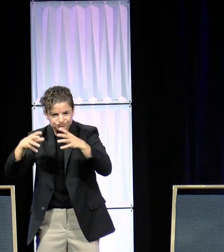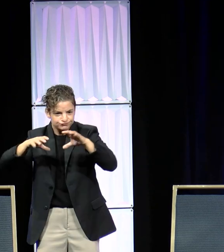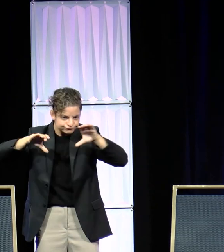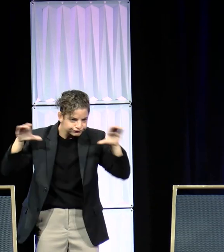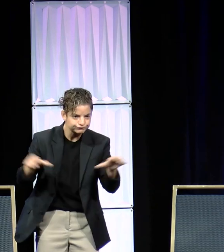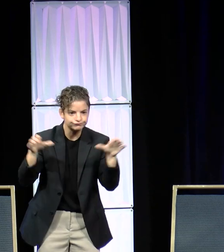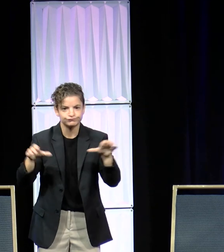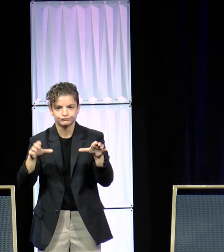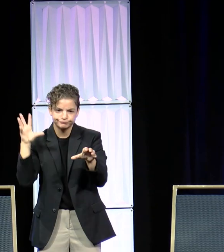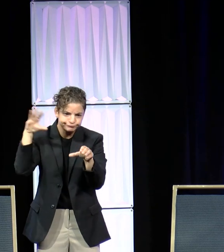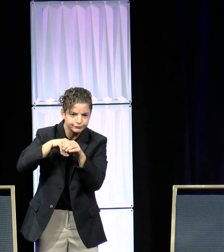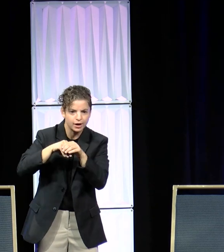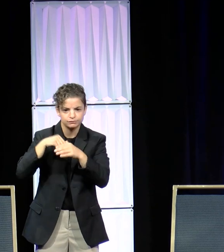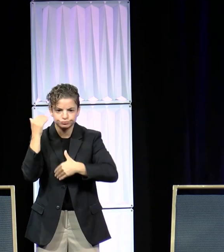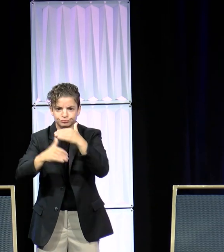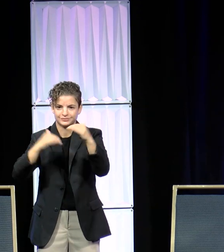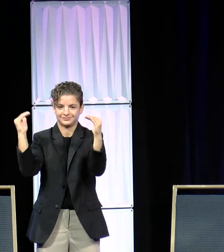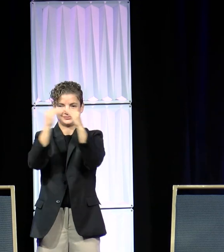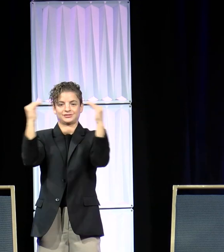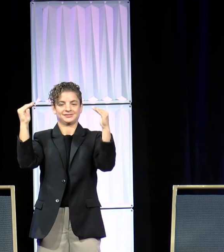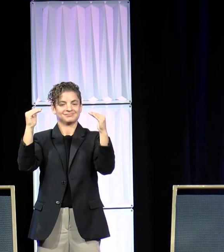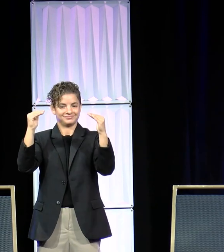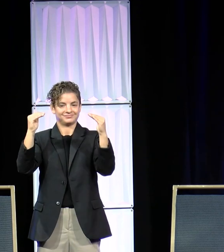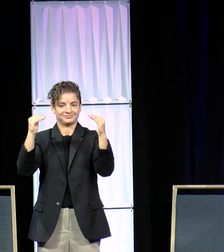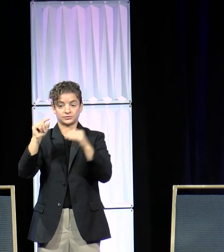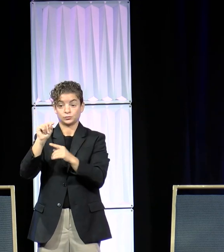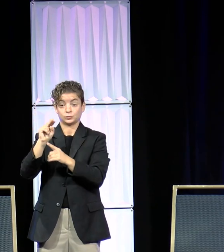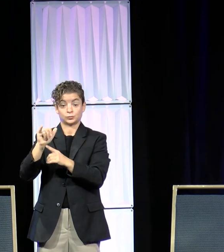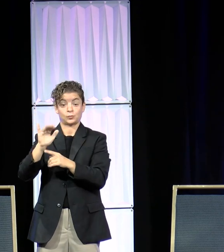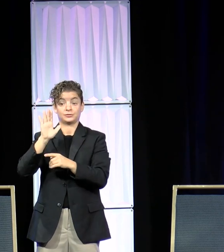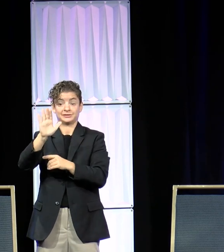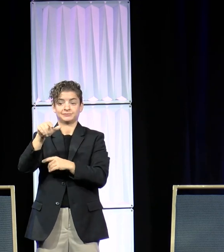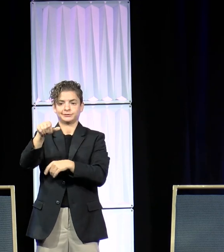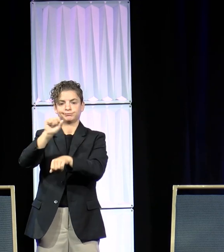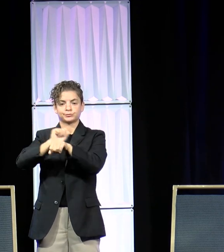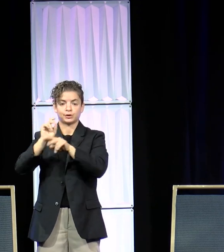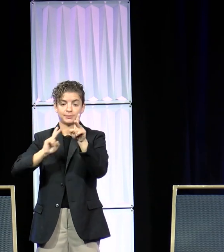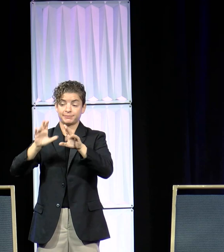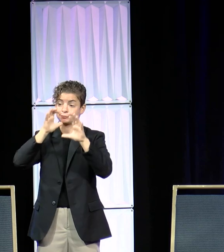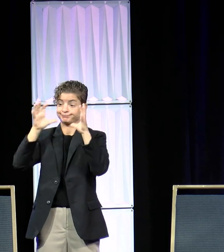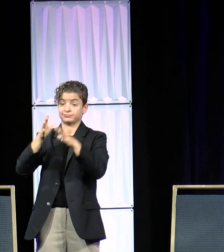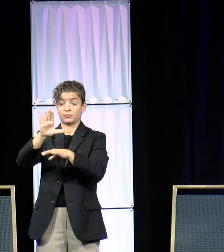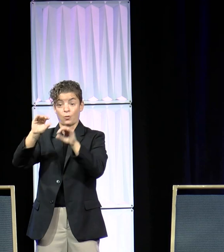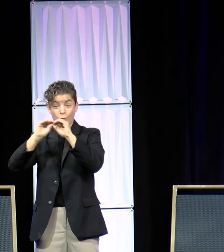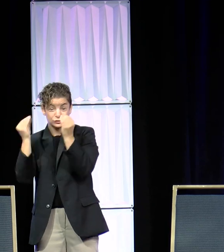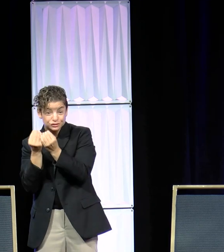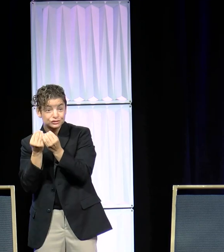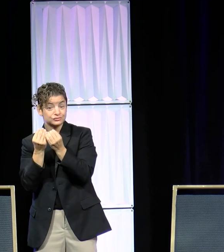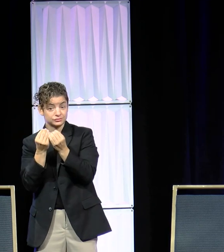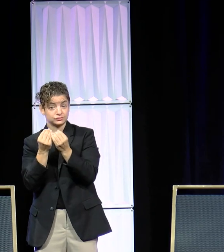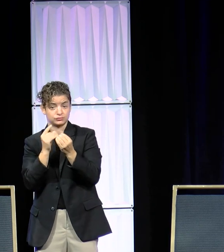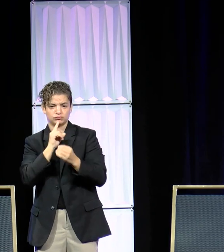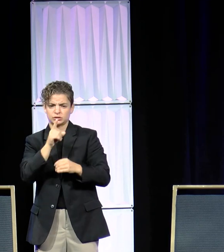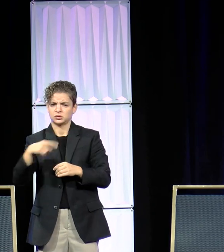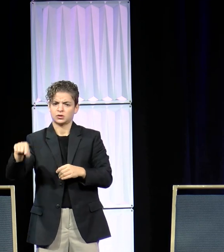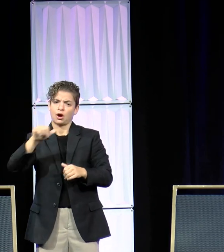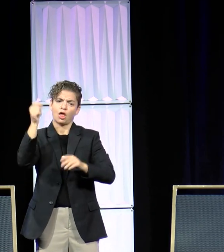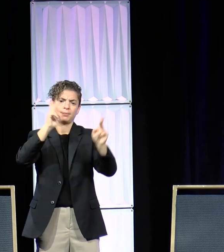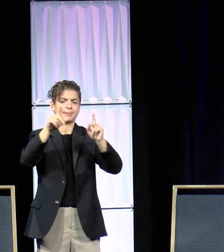And what Tony and his colleagues at A Call to Men and all the other people here who've been doing this